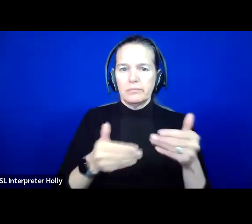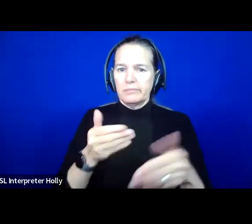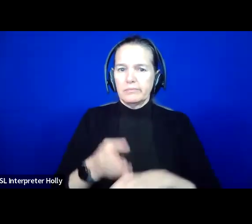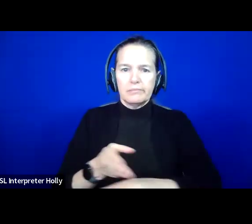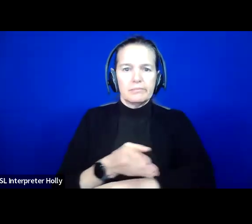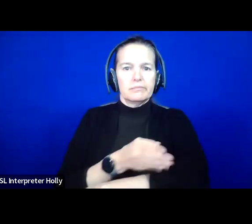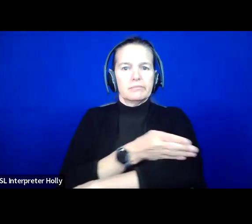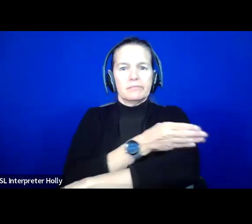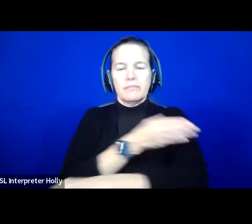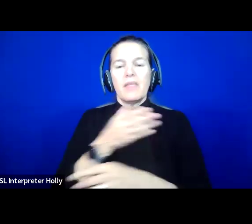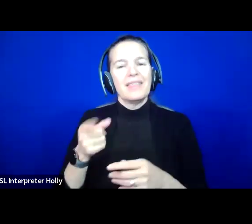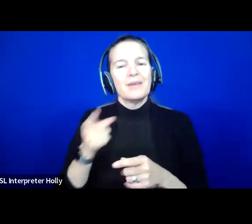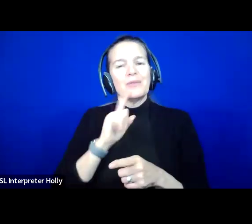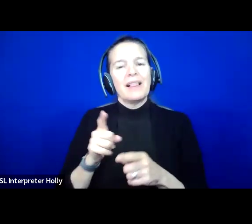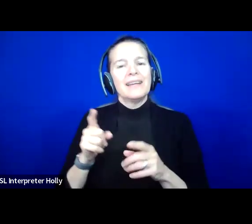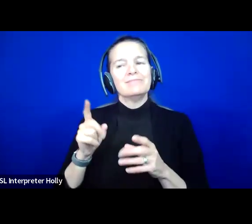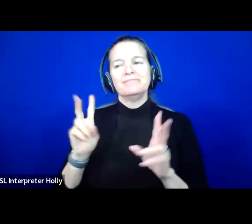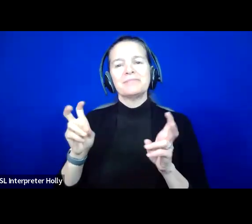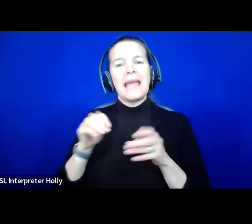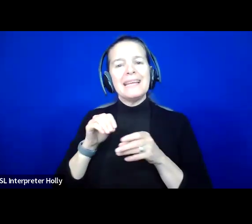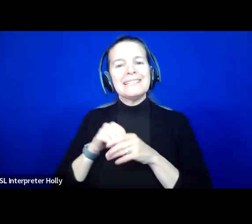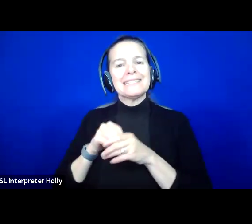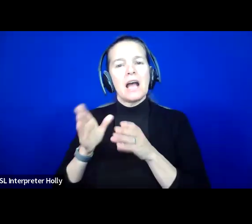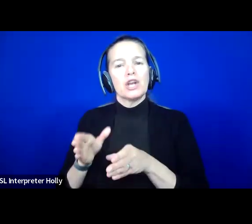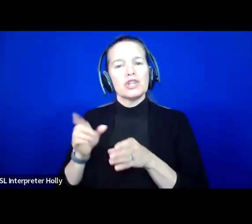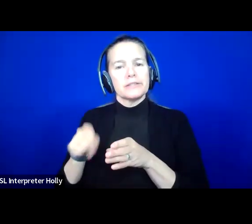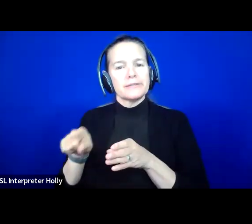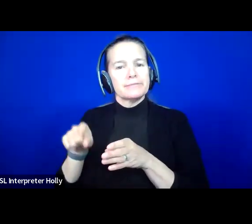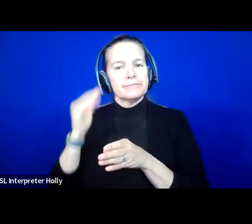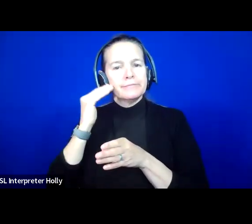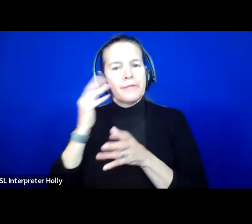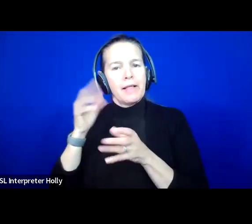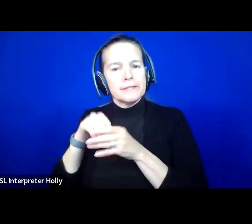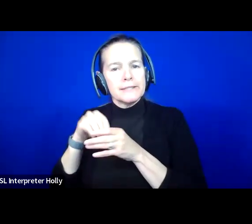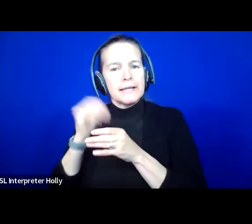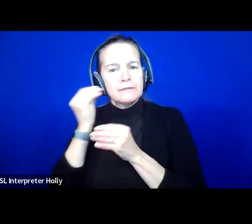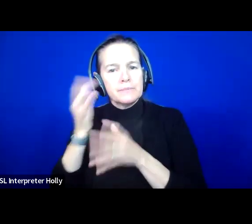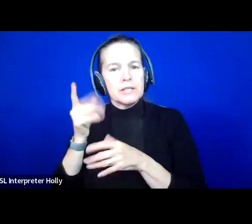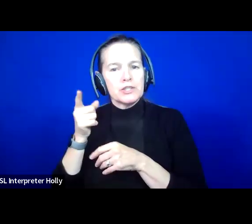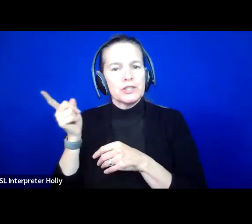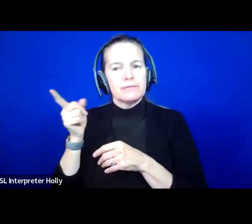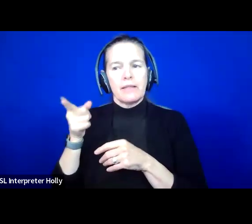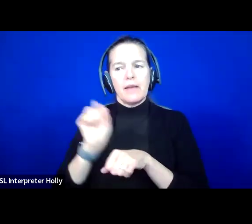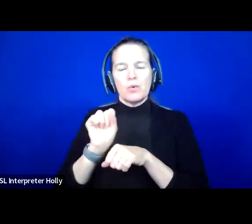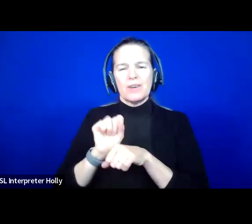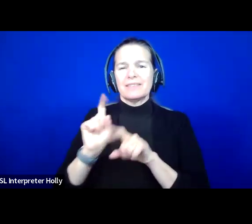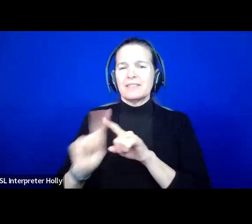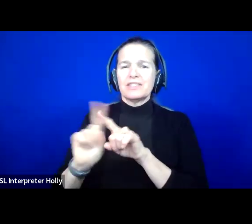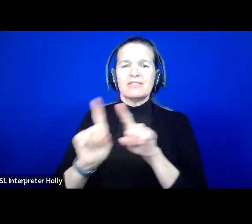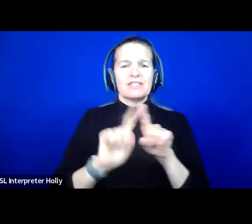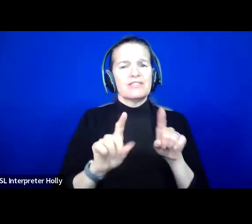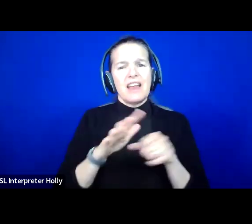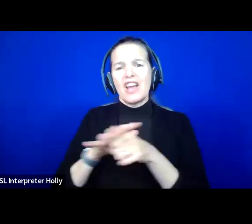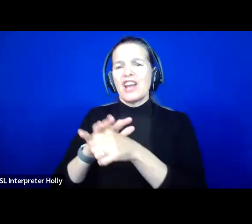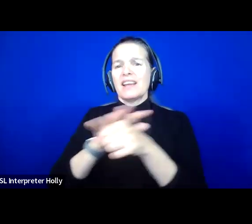grow. They really are the insiders in a lot of ways. A lot of them have worked in a lot of different areas, locations in the United States,